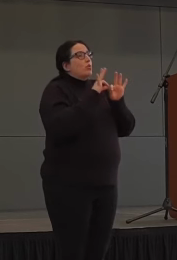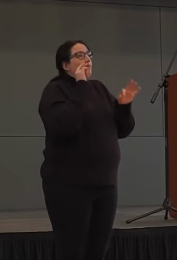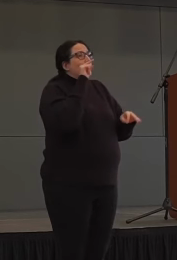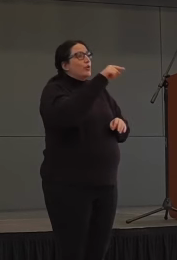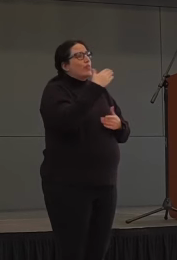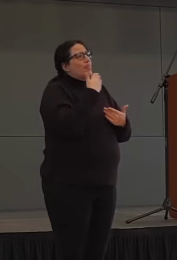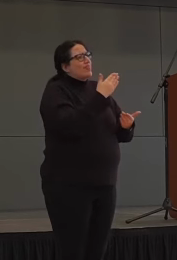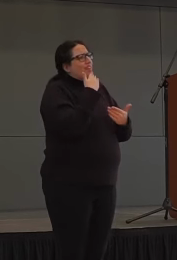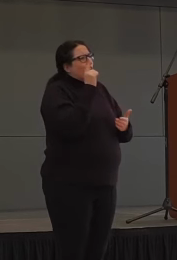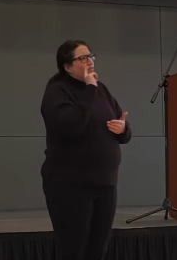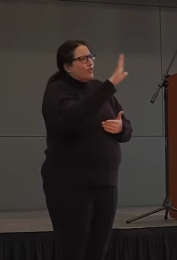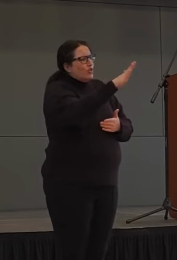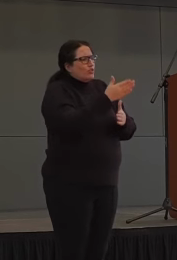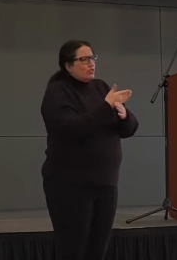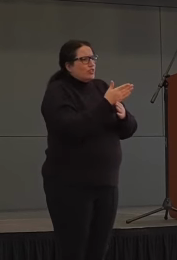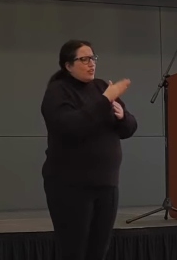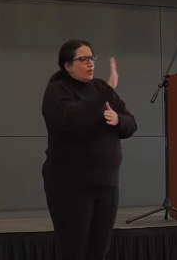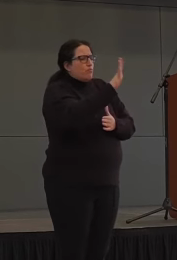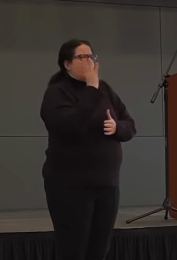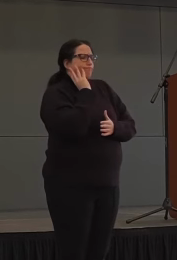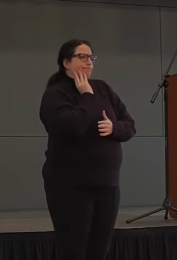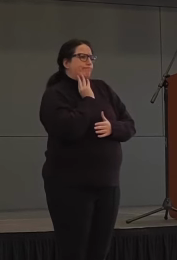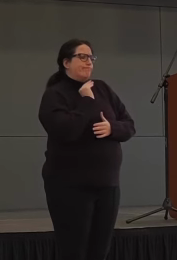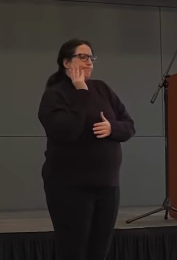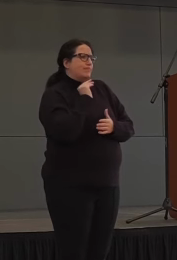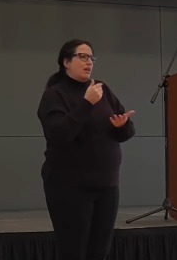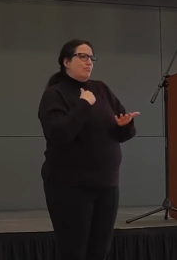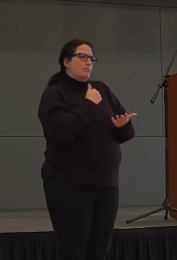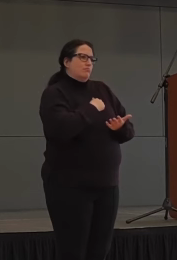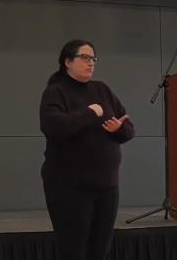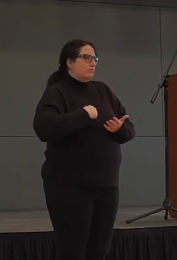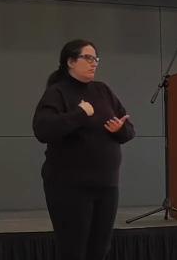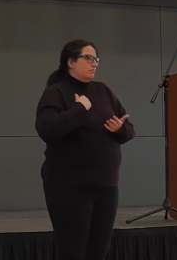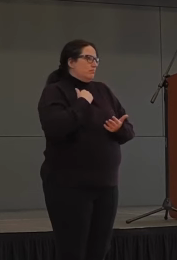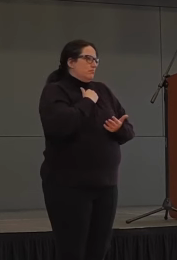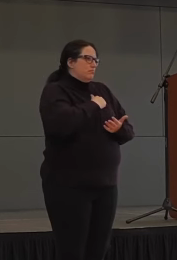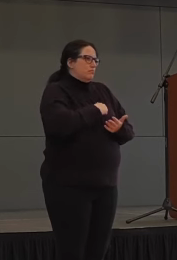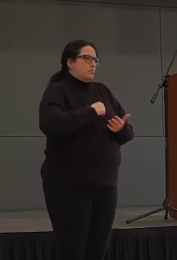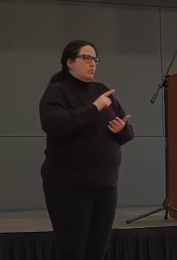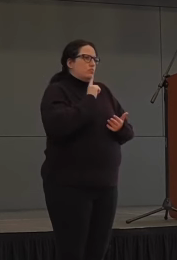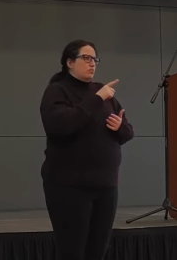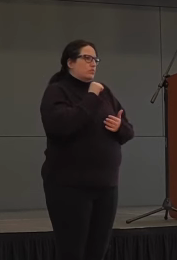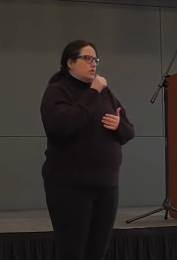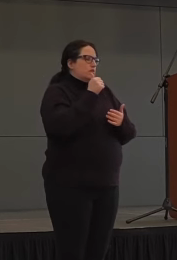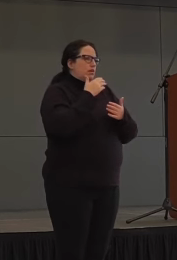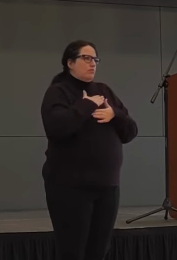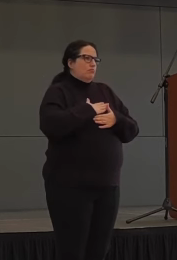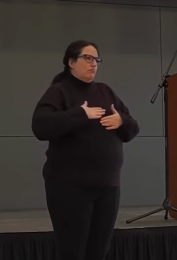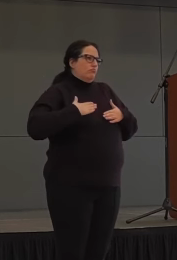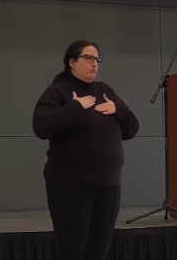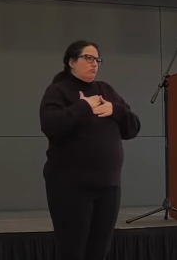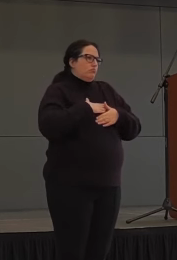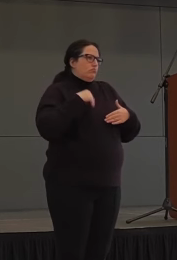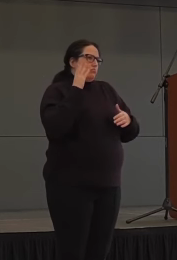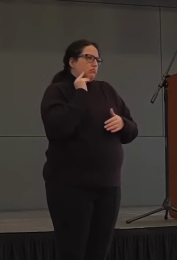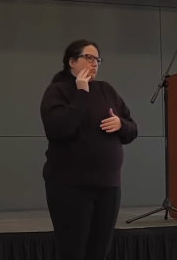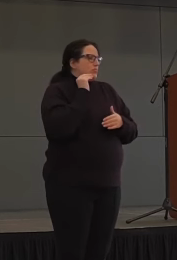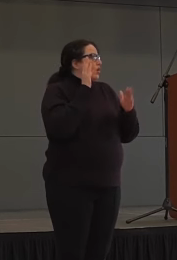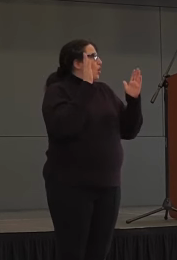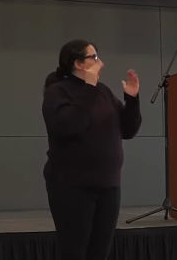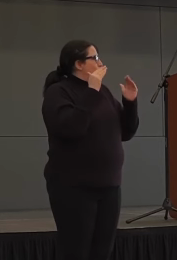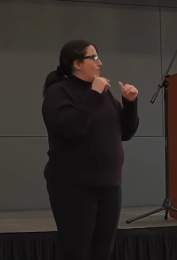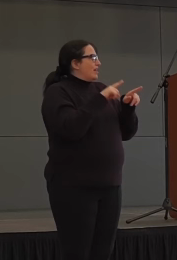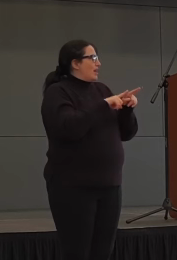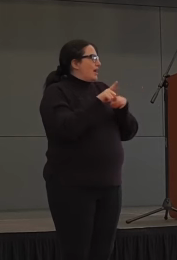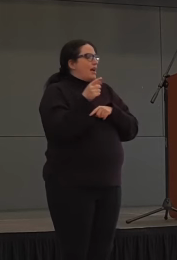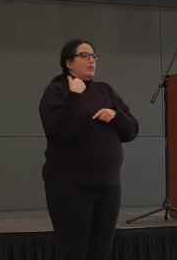for sharing your experience with us. I'm sorry that was not a pleasant experience. Hopefully, as